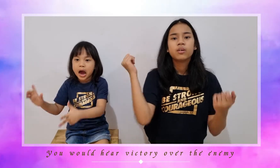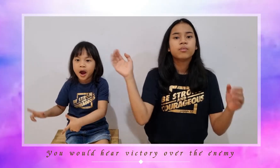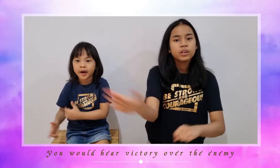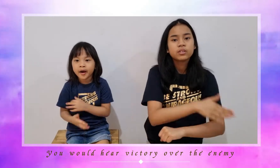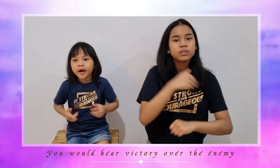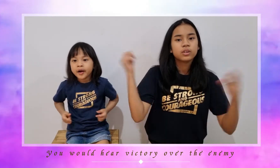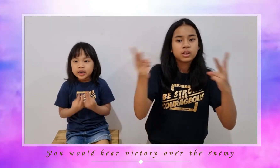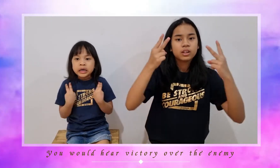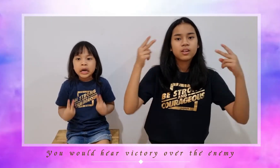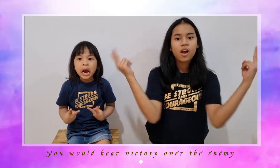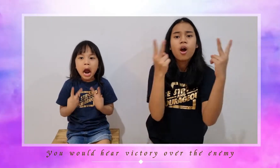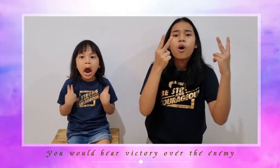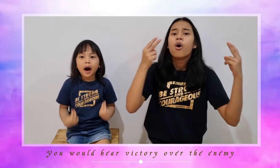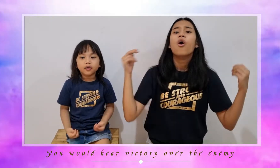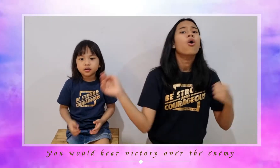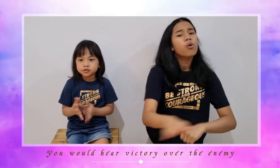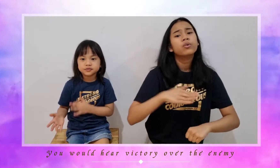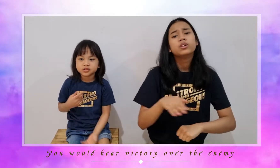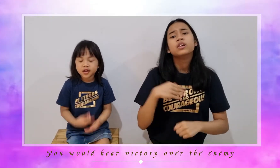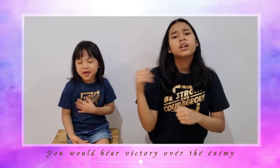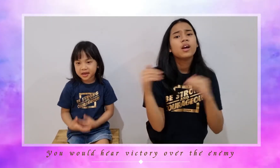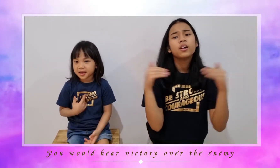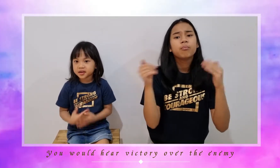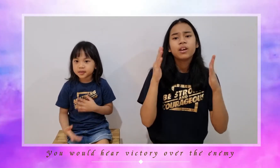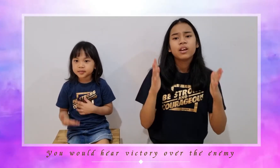victory And will the enemy